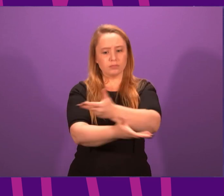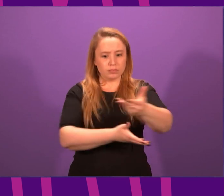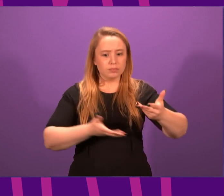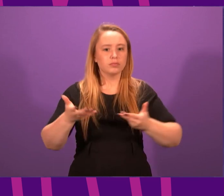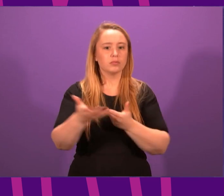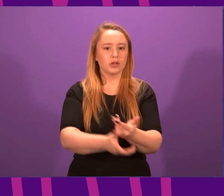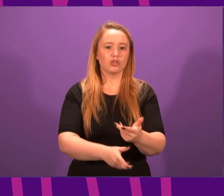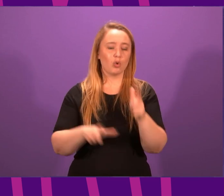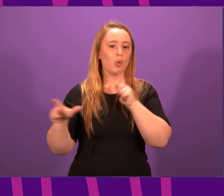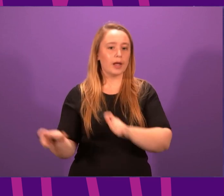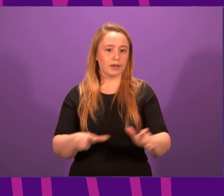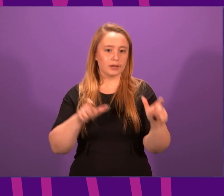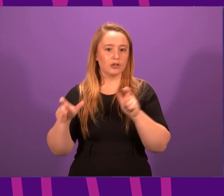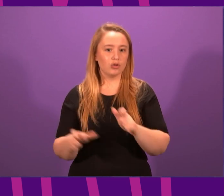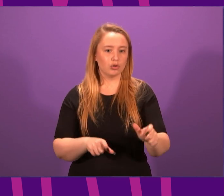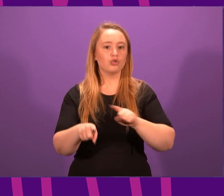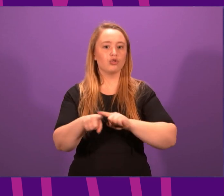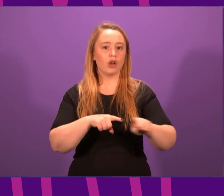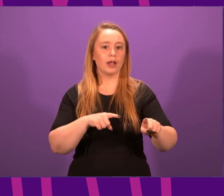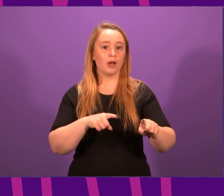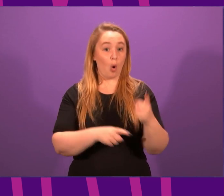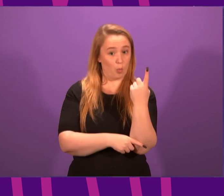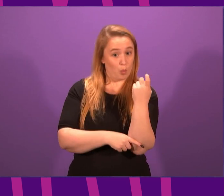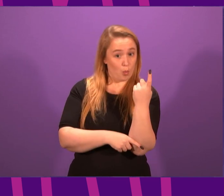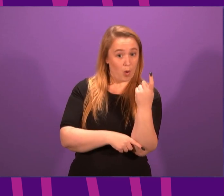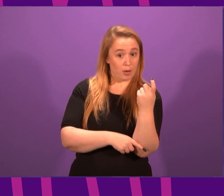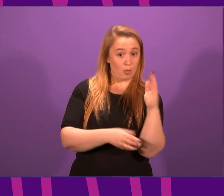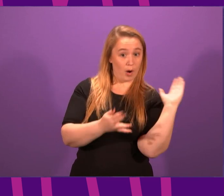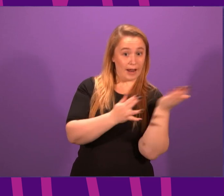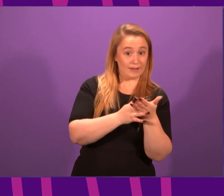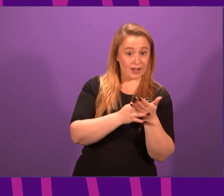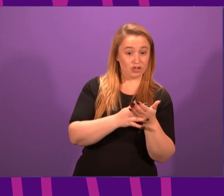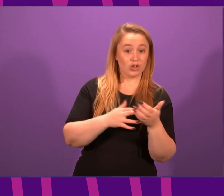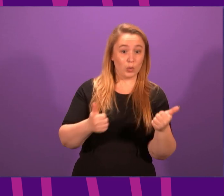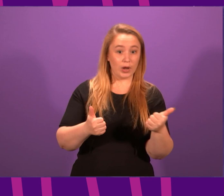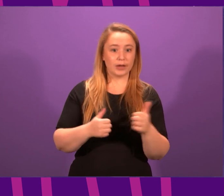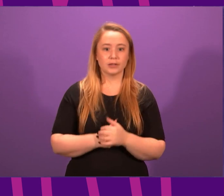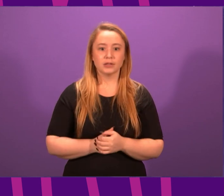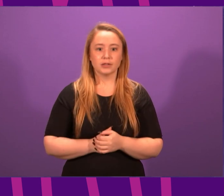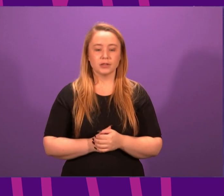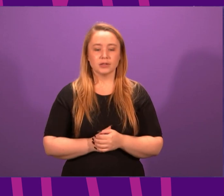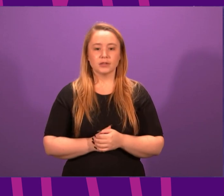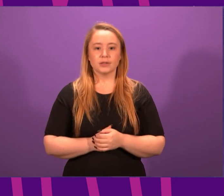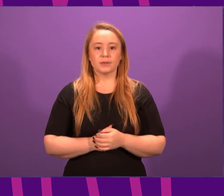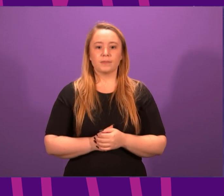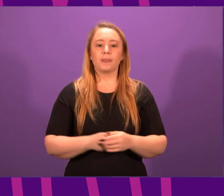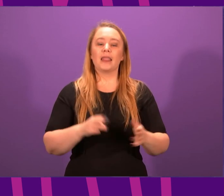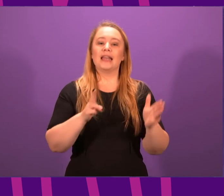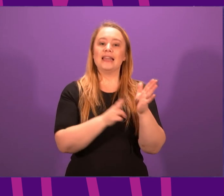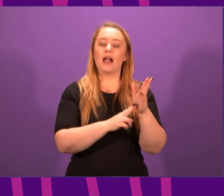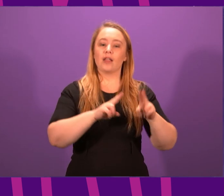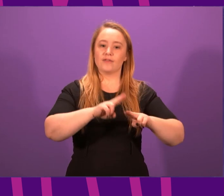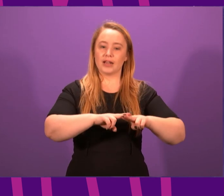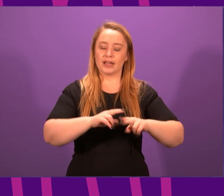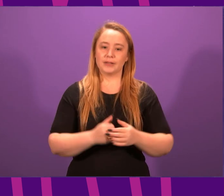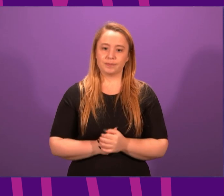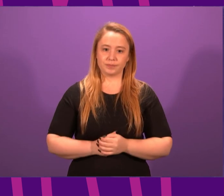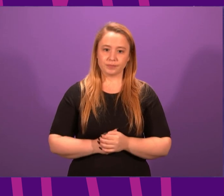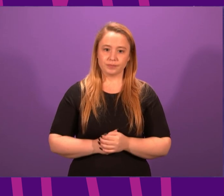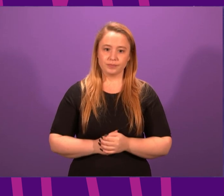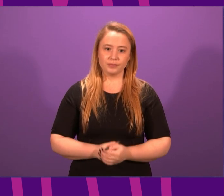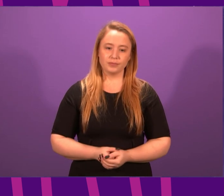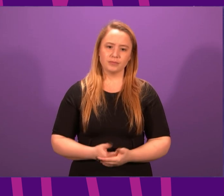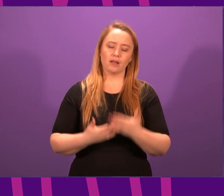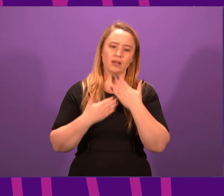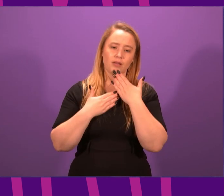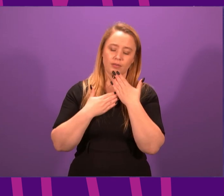continue to try to seek... I'll take one more intervention at the moment before I try to make some progress. Neil Findlay. Thanks very much. And these